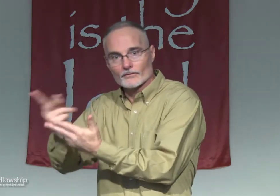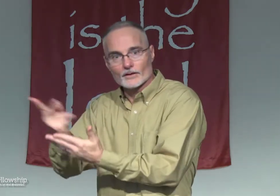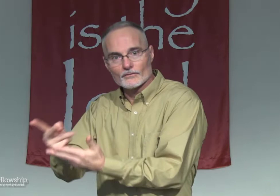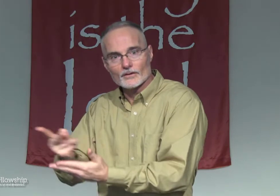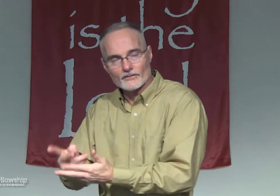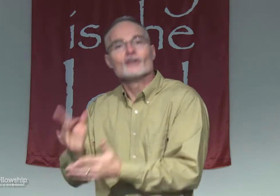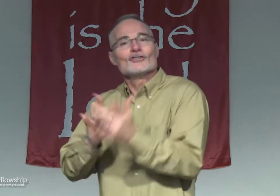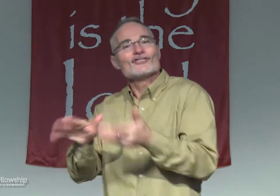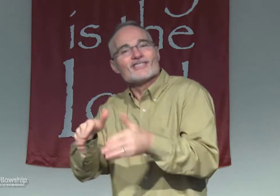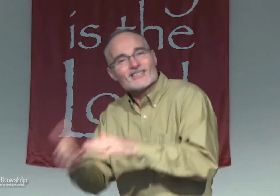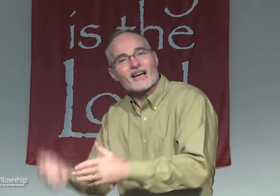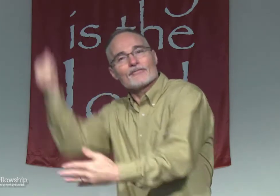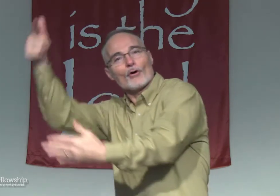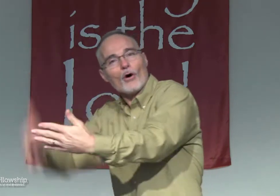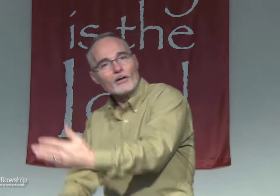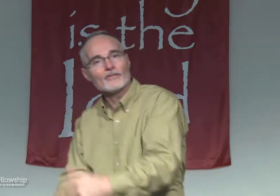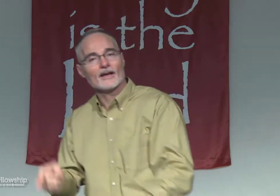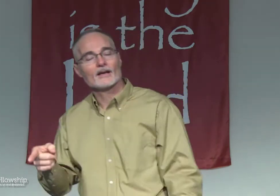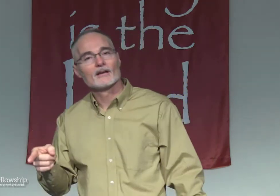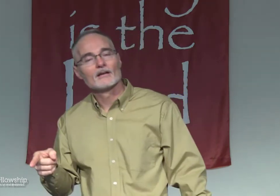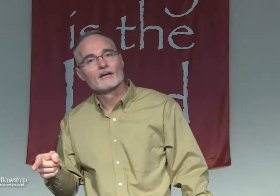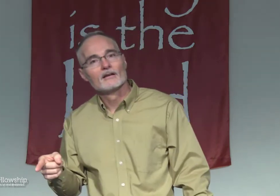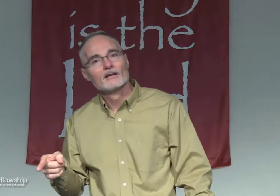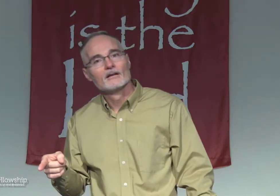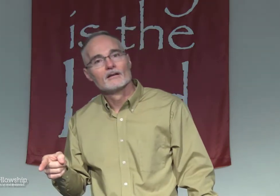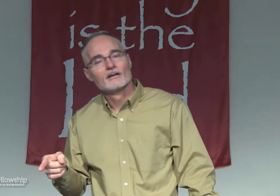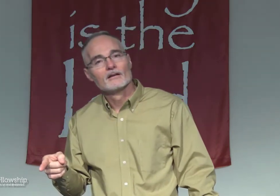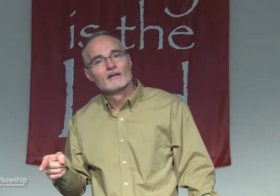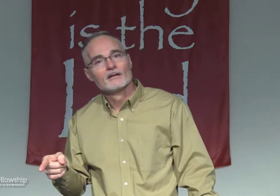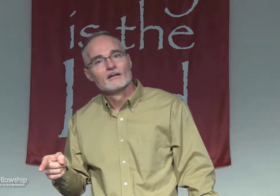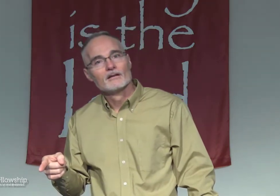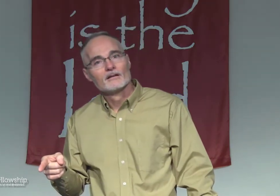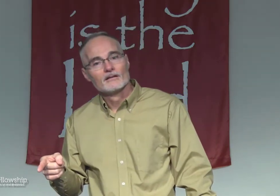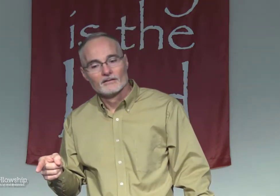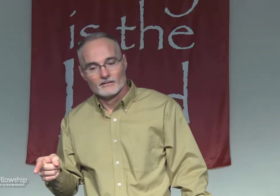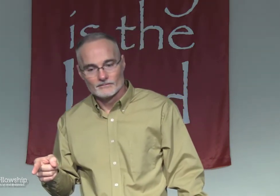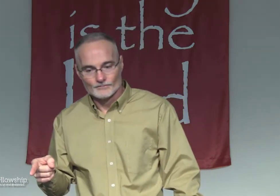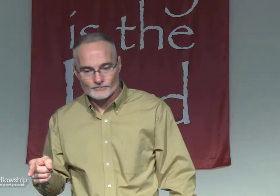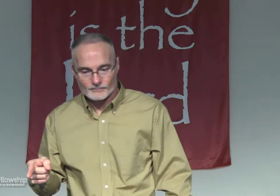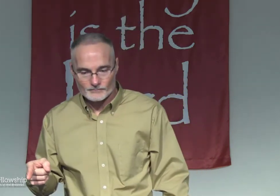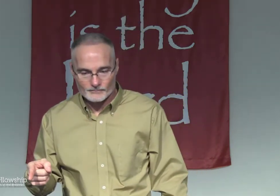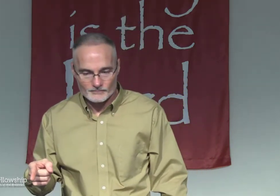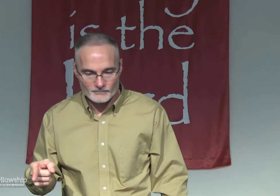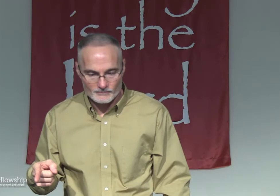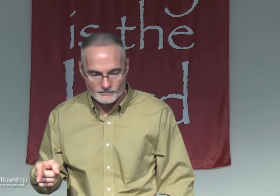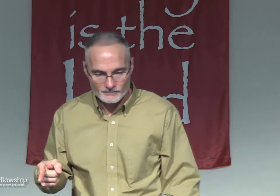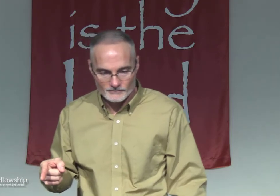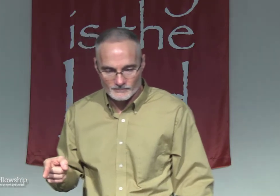All those areas where you fail, Jesus died for all of that.